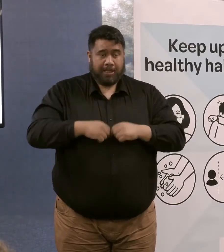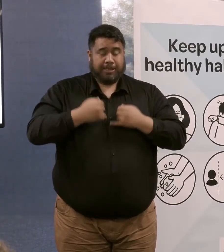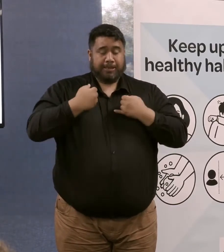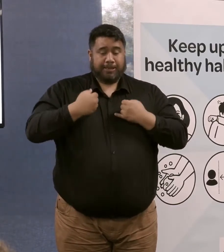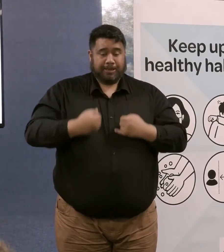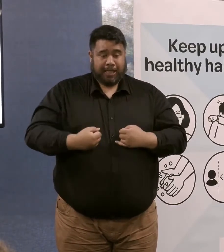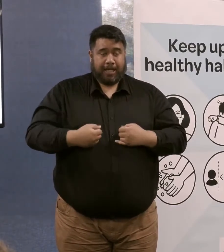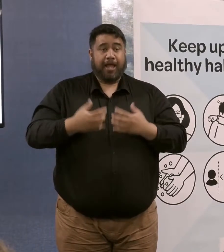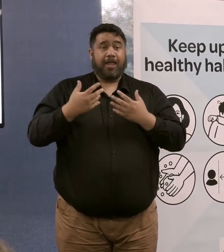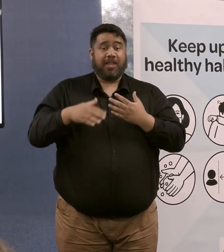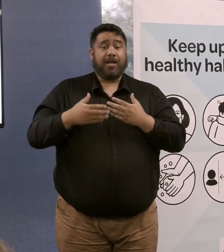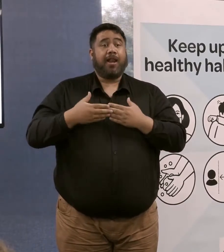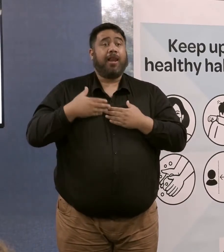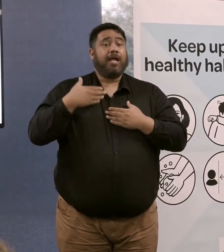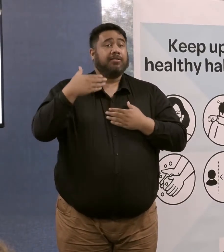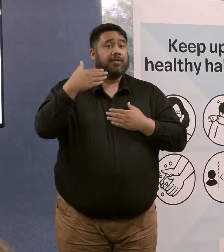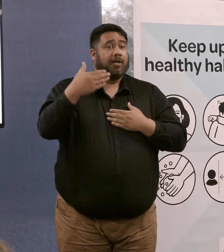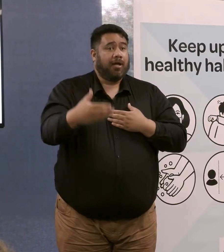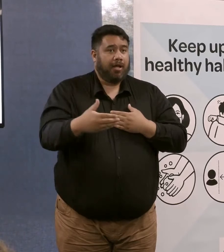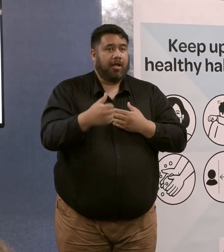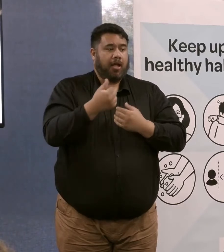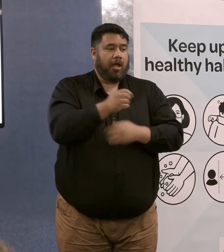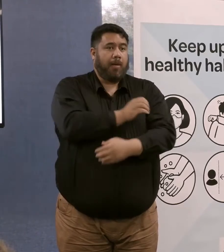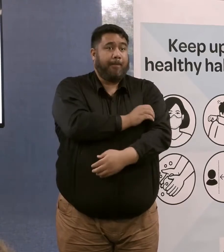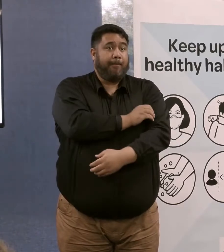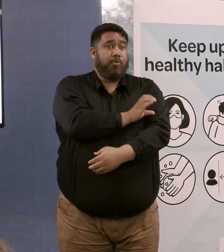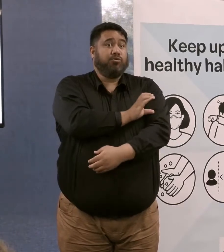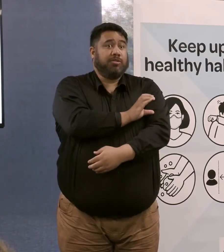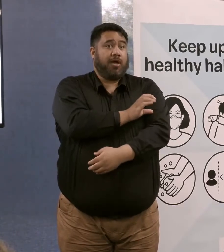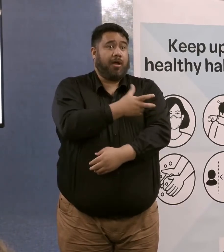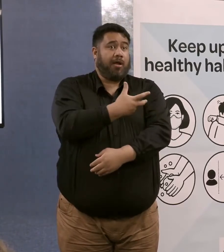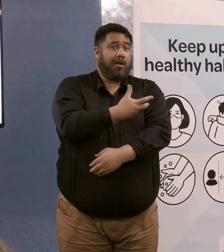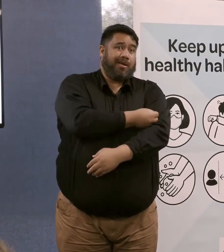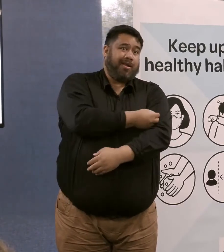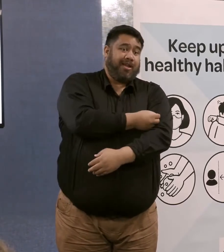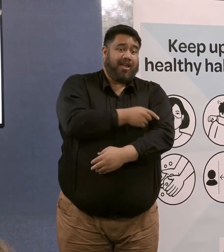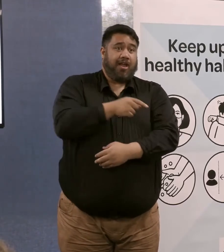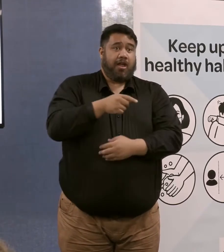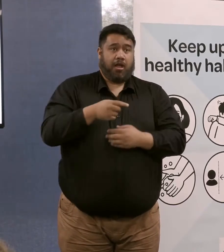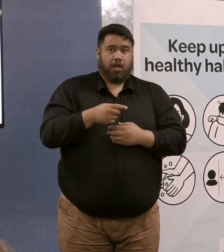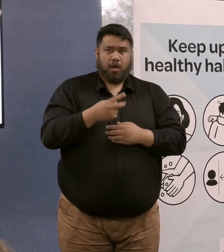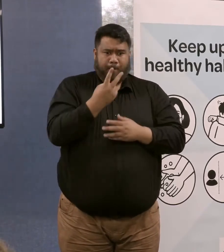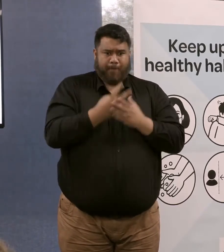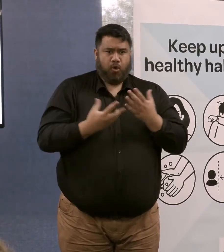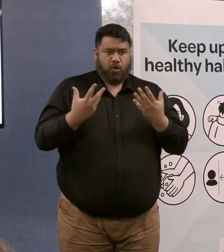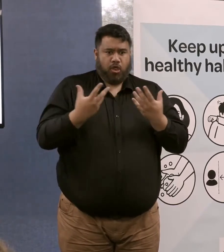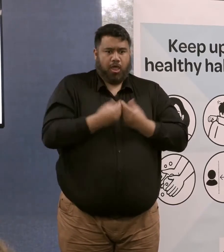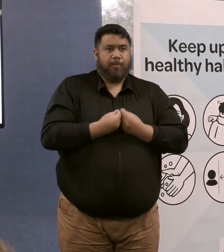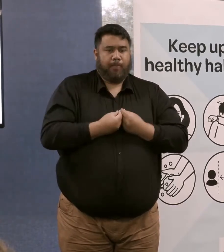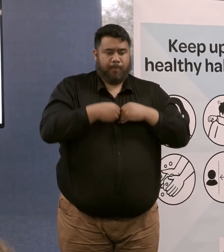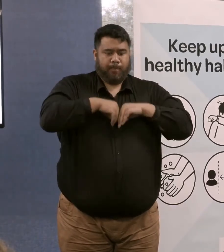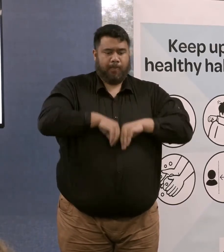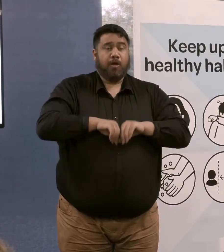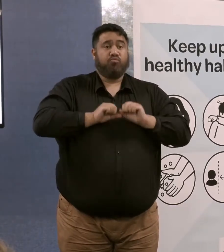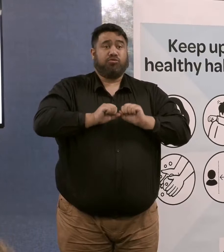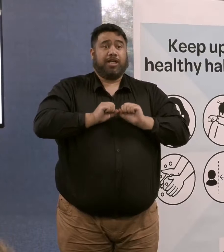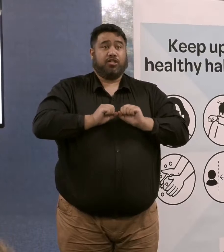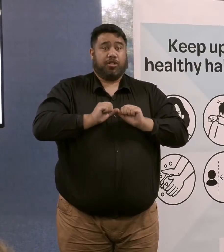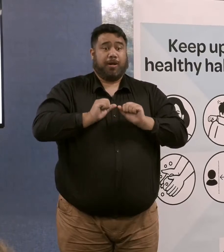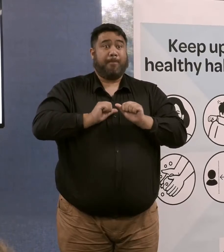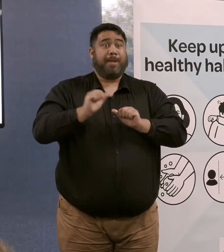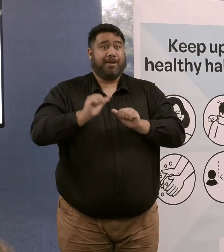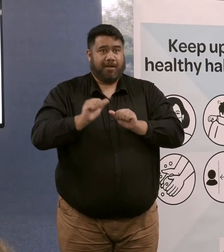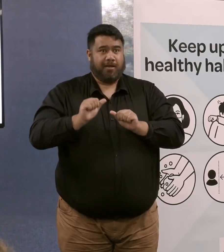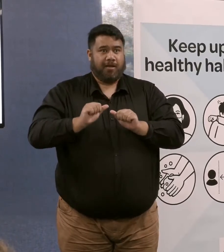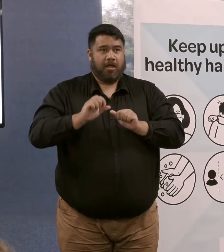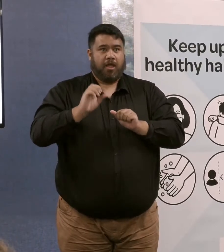go on and have a booster dose after a delay, that affords a much higher level of protection than just the protection